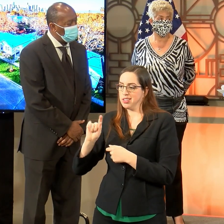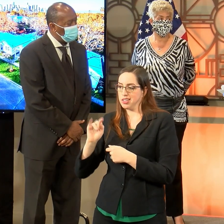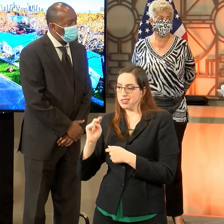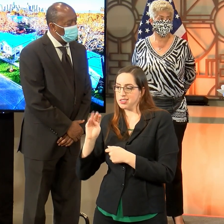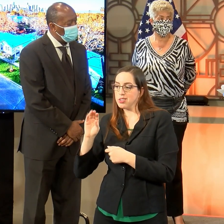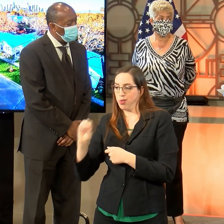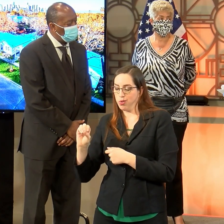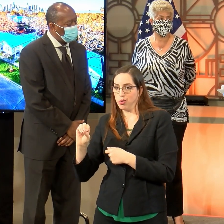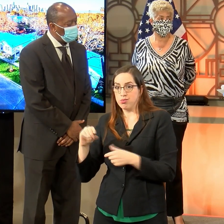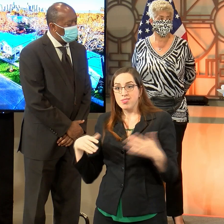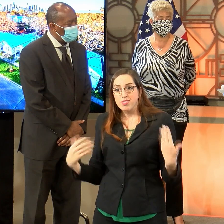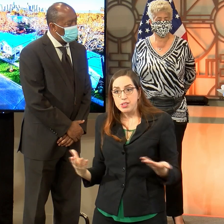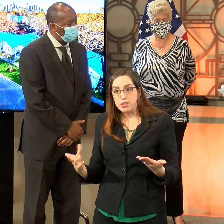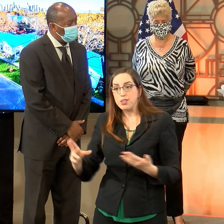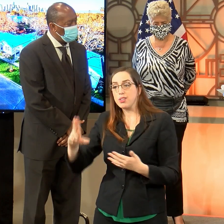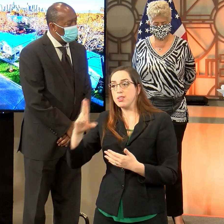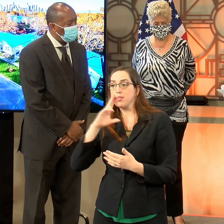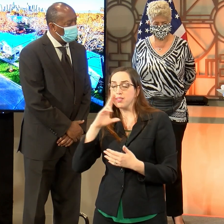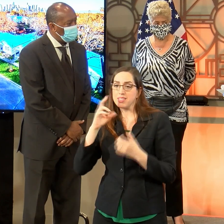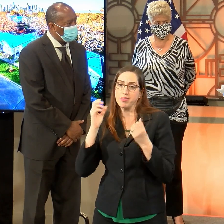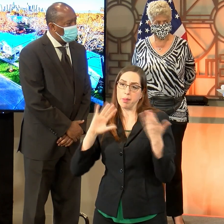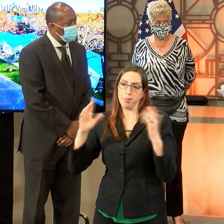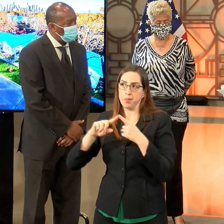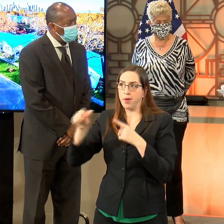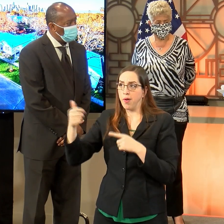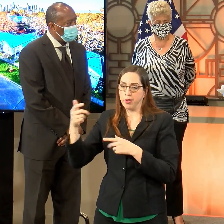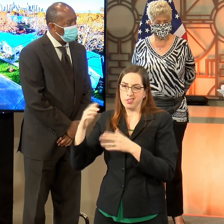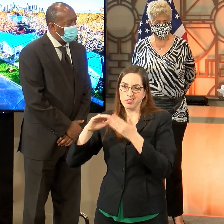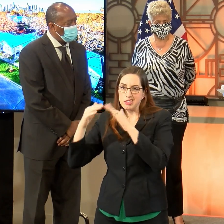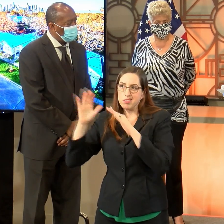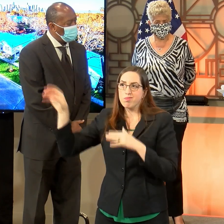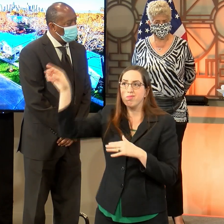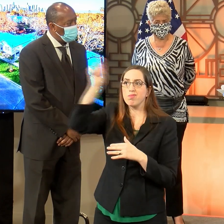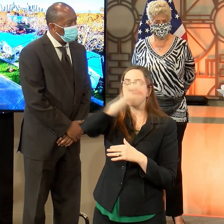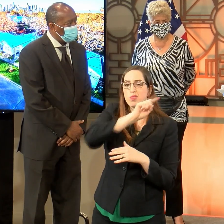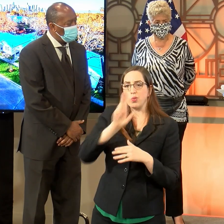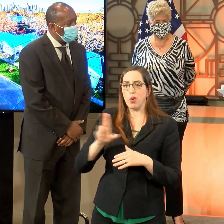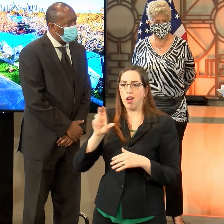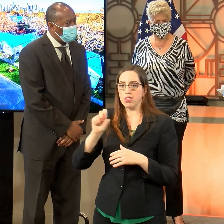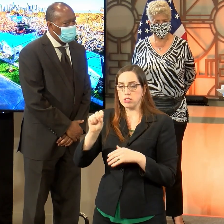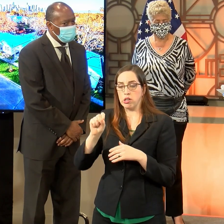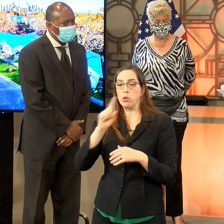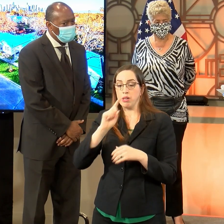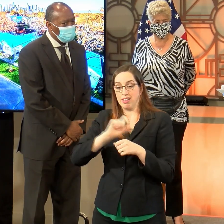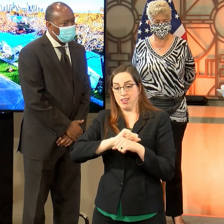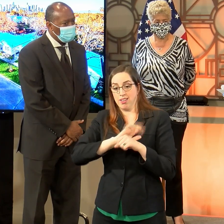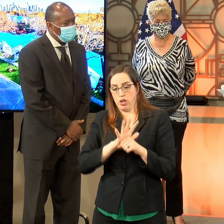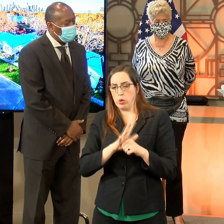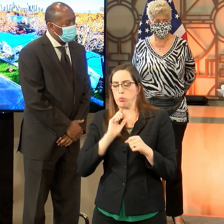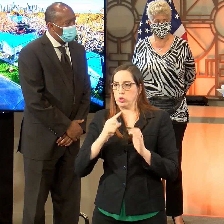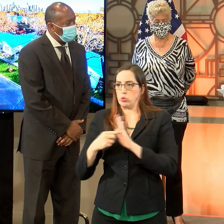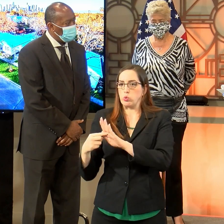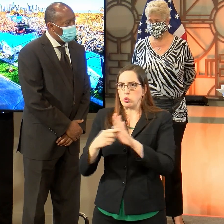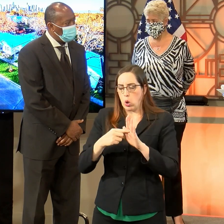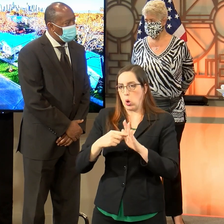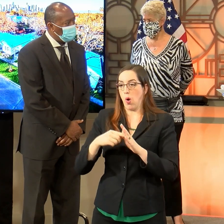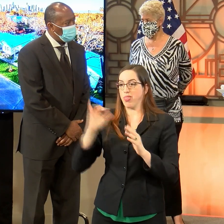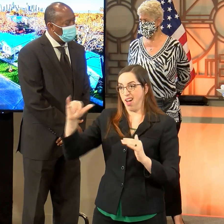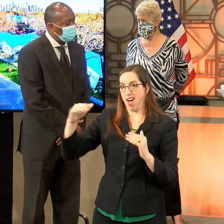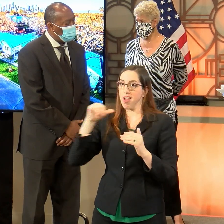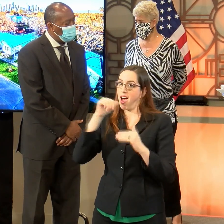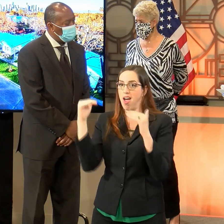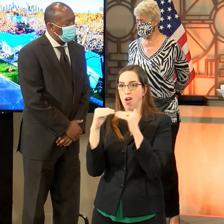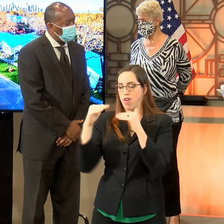Here in Houston, as in many other parts of our nation, the pandemic is magnifying the pre-existing health disparities